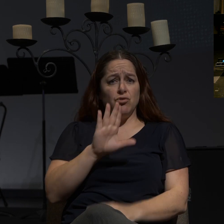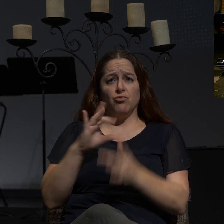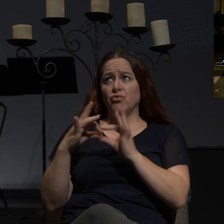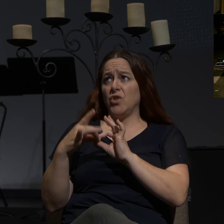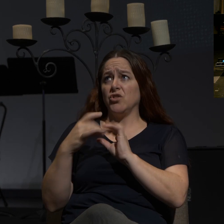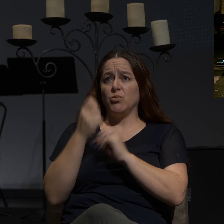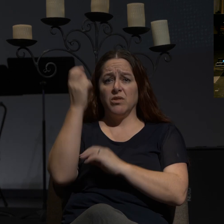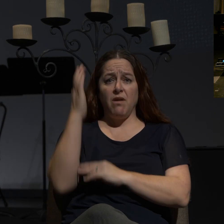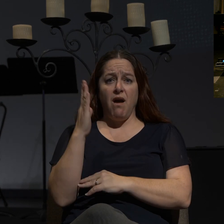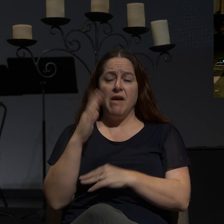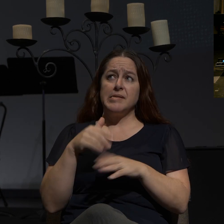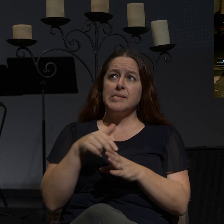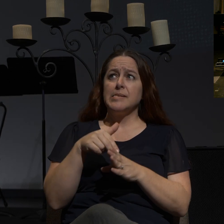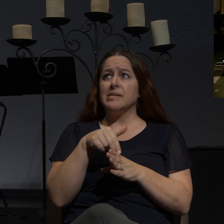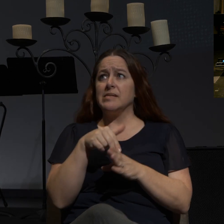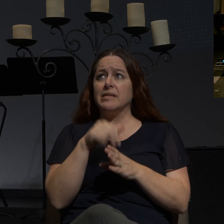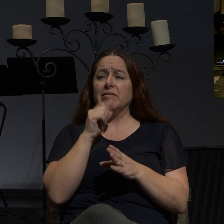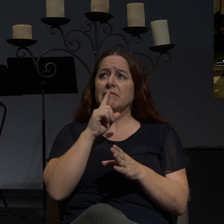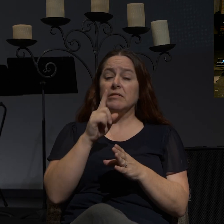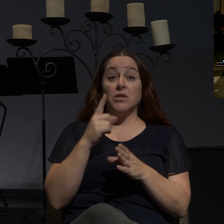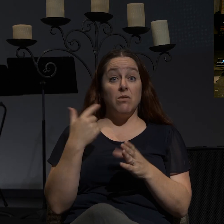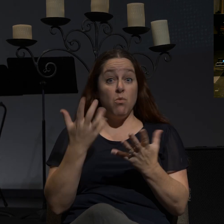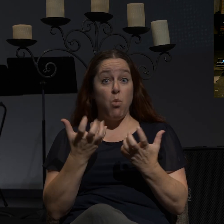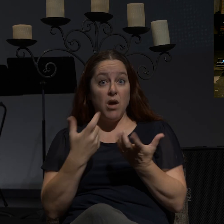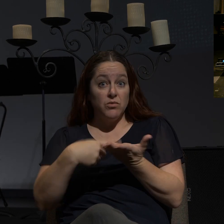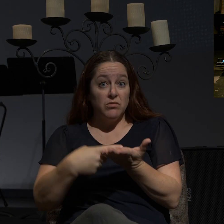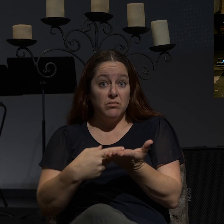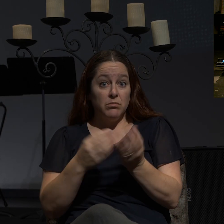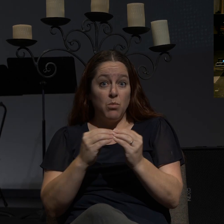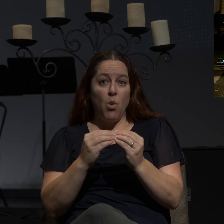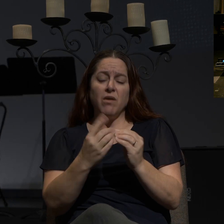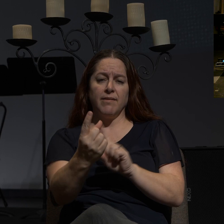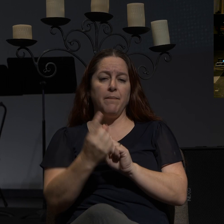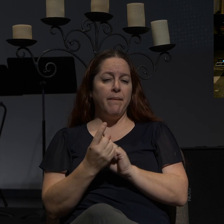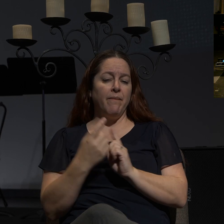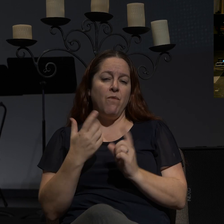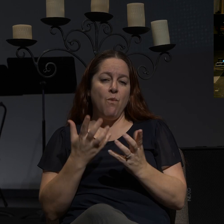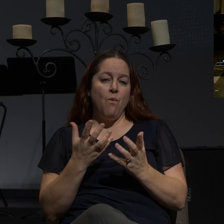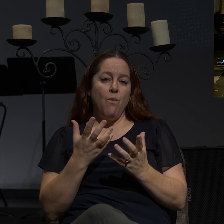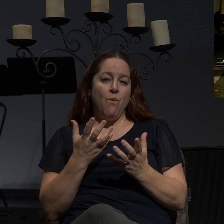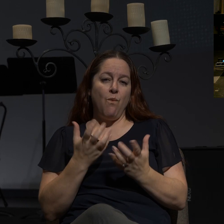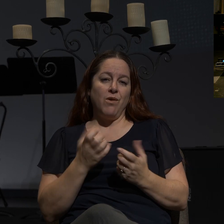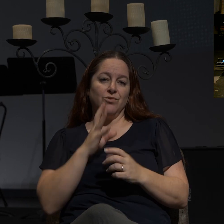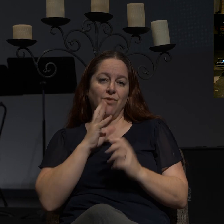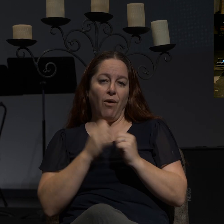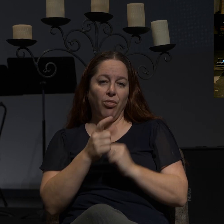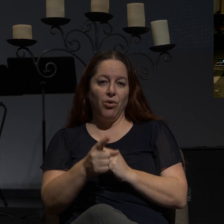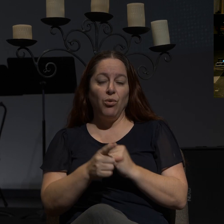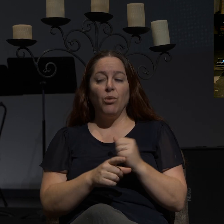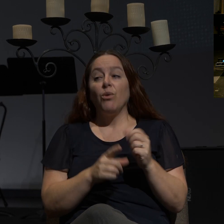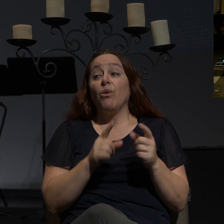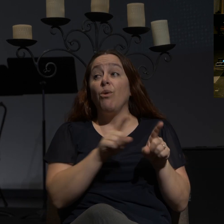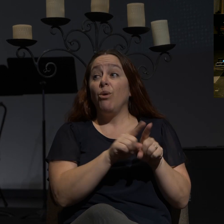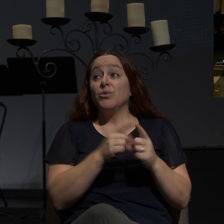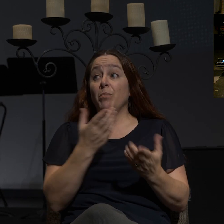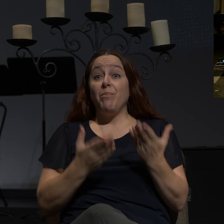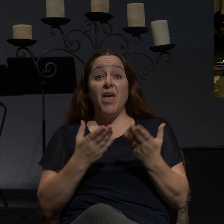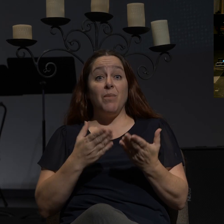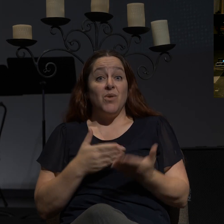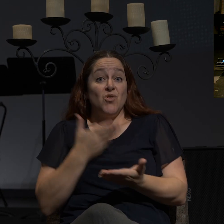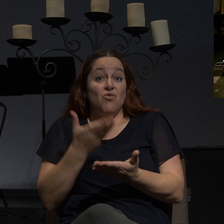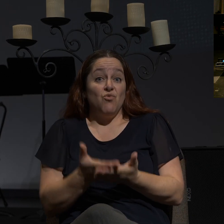God. And if you'd like to pursue that, we would love to talk to you afterwards. But you also may be here this morning and